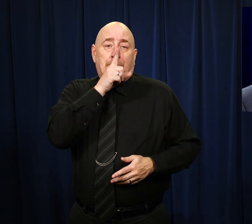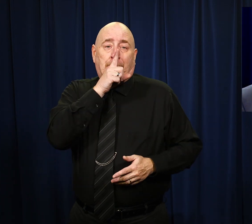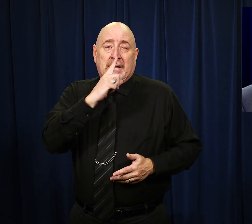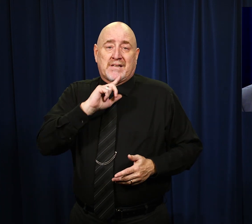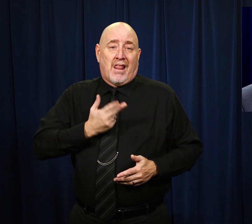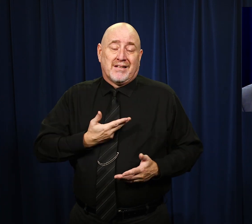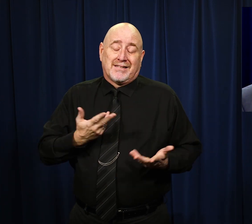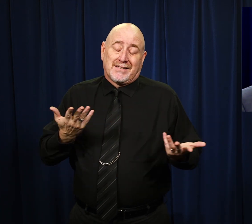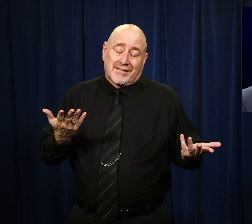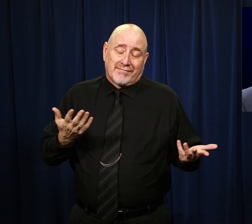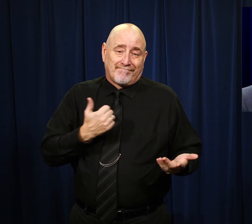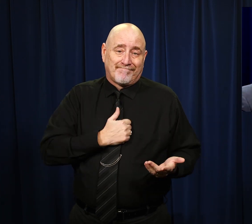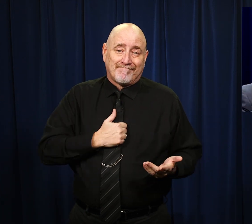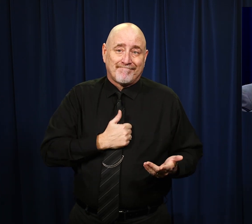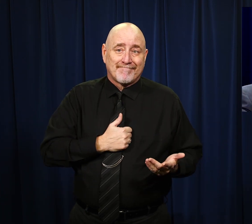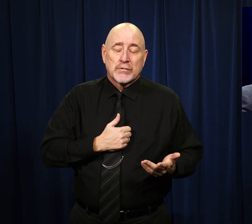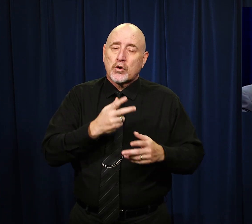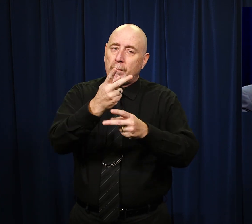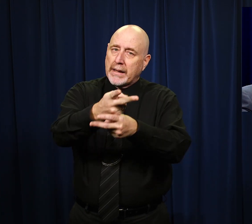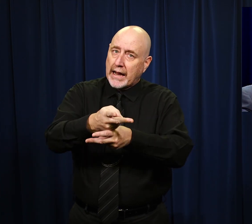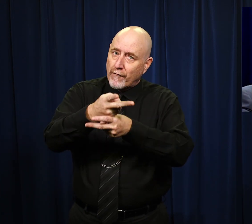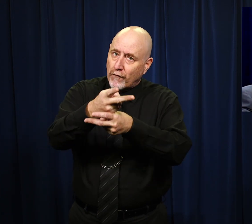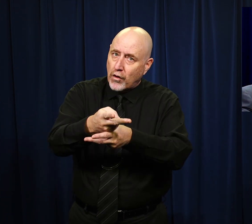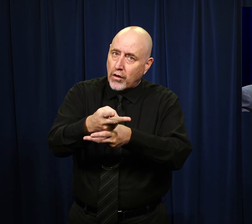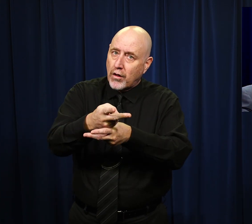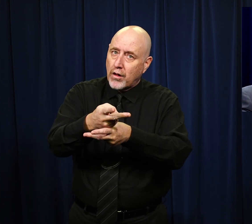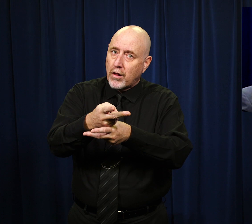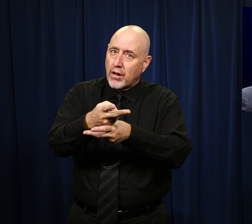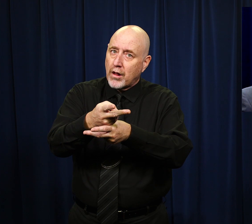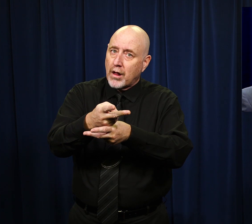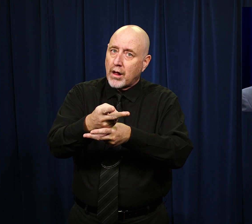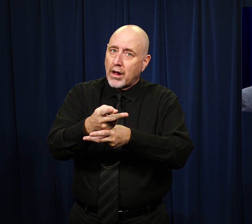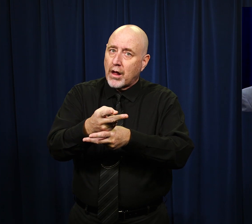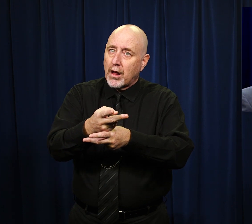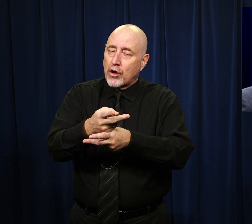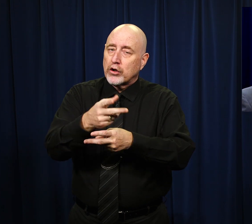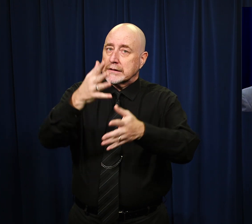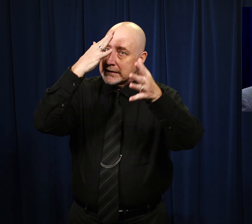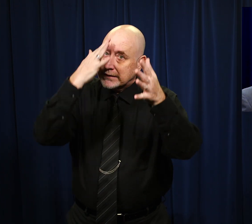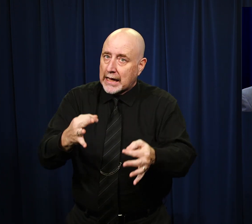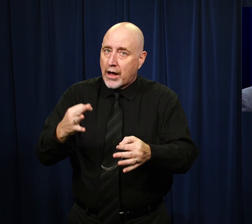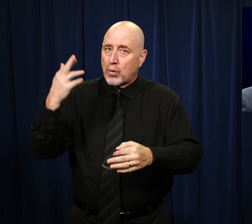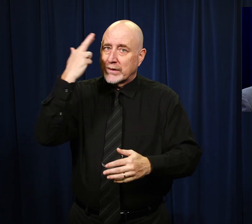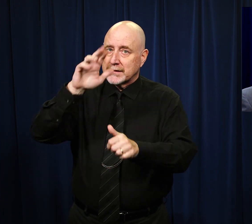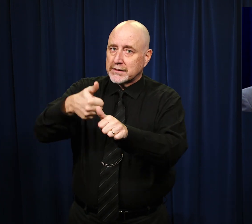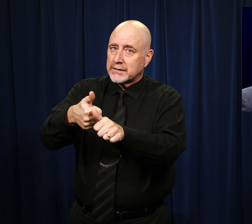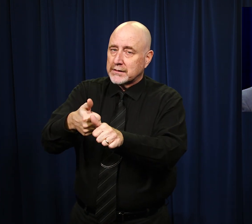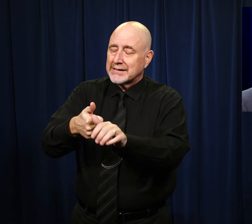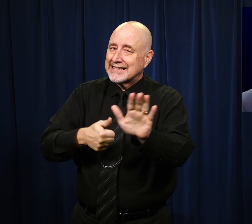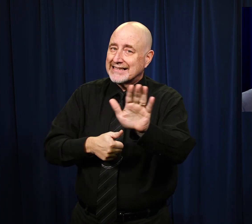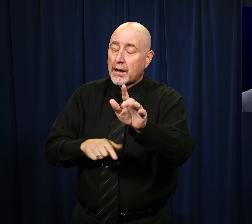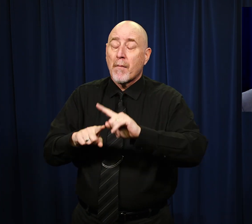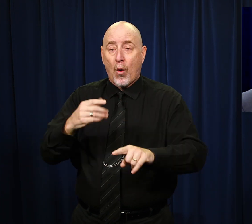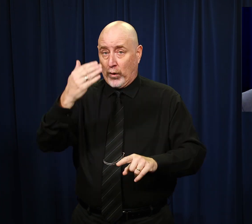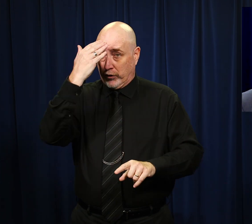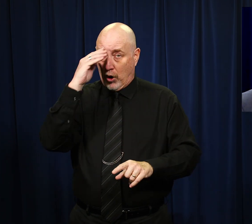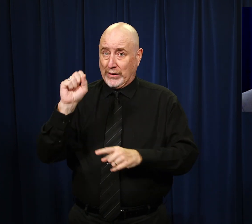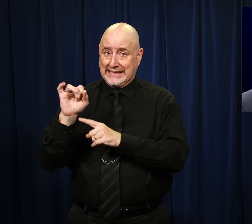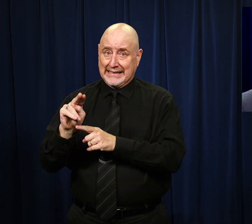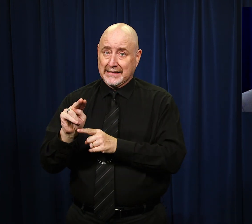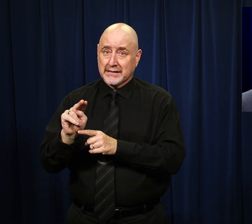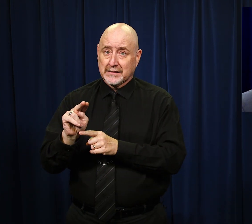why, my friend. So be very careful about assigning motives here. But we do know it is